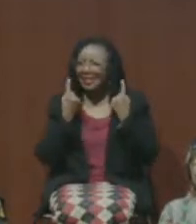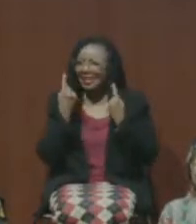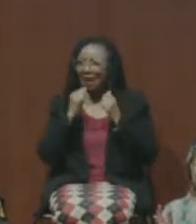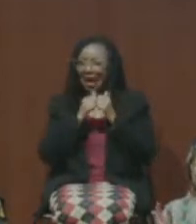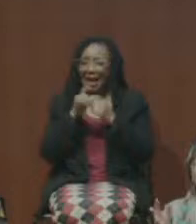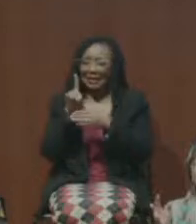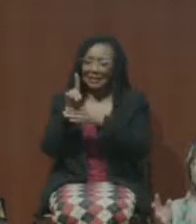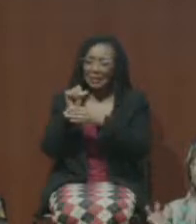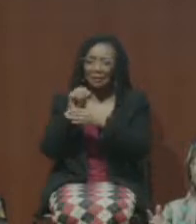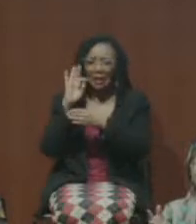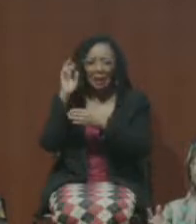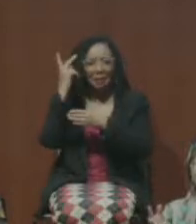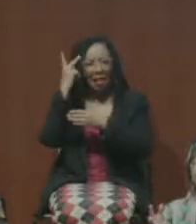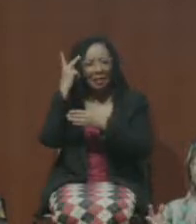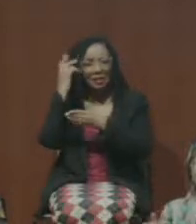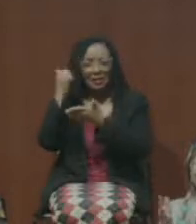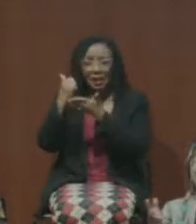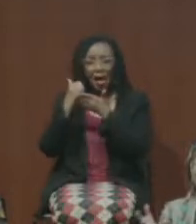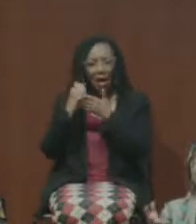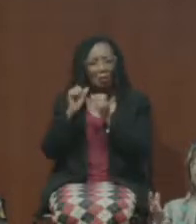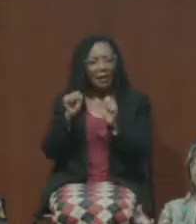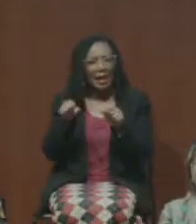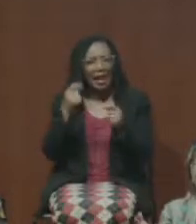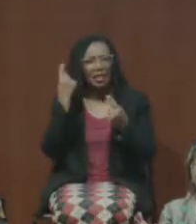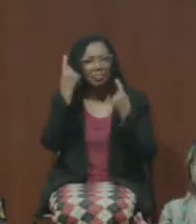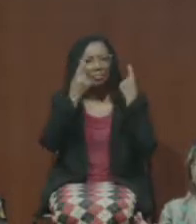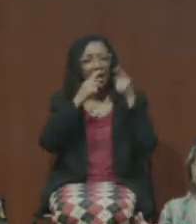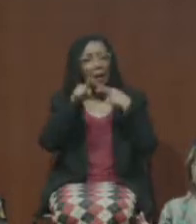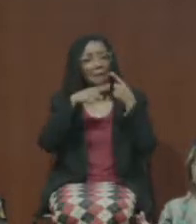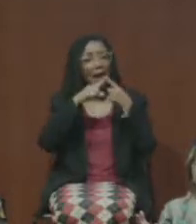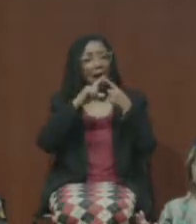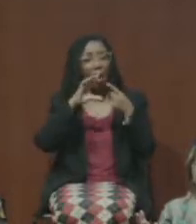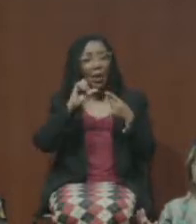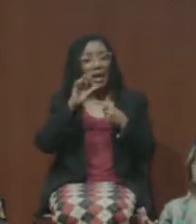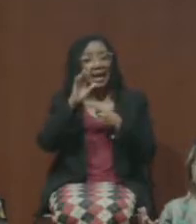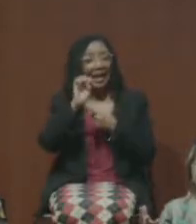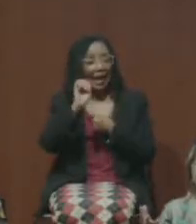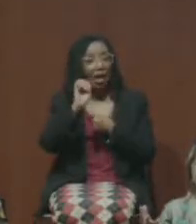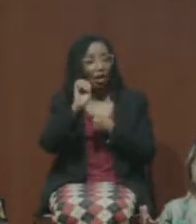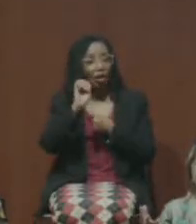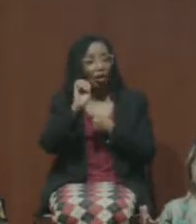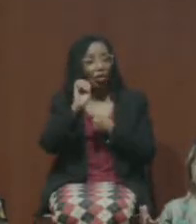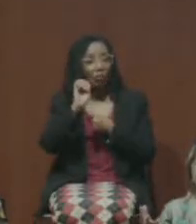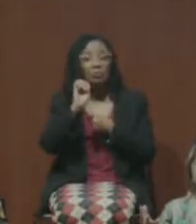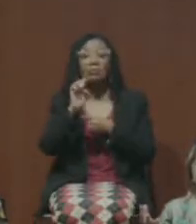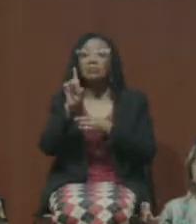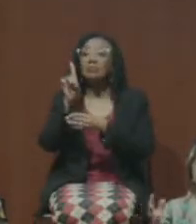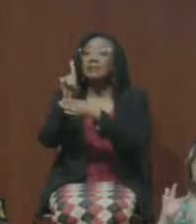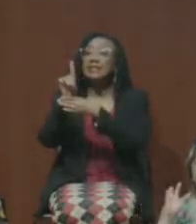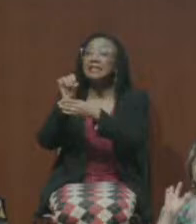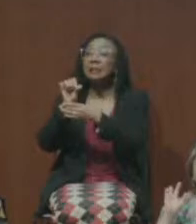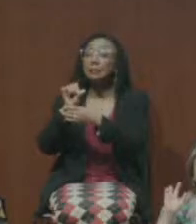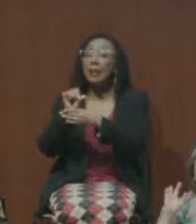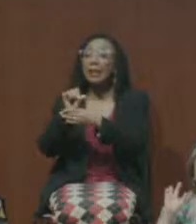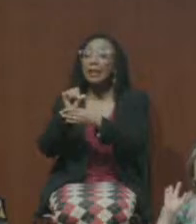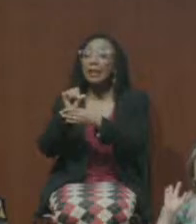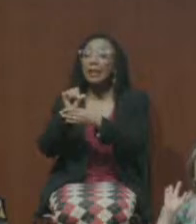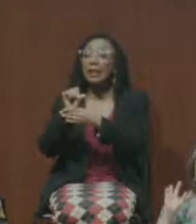disability politics can help us rethink care. I think disability,